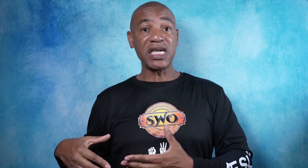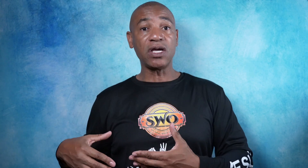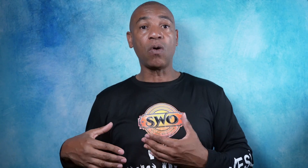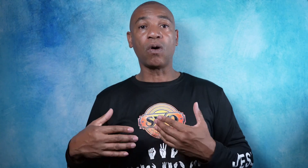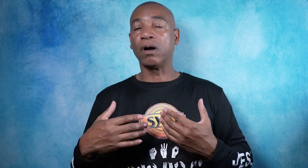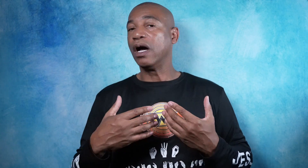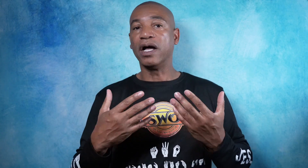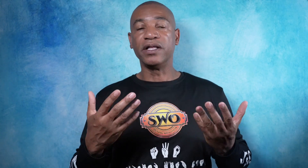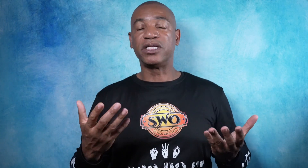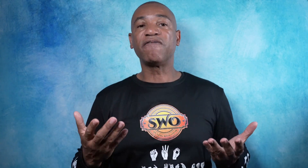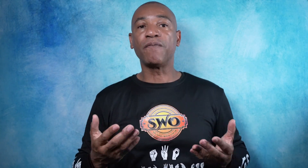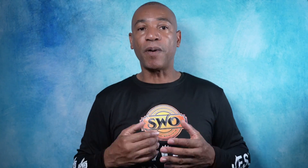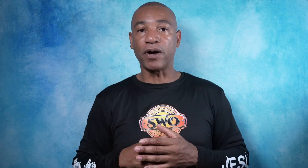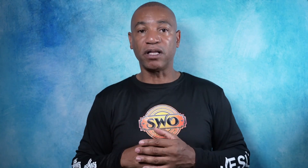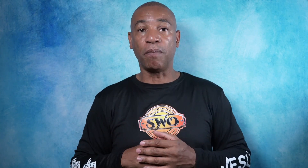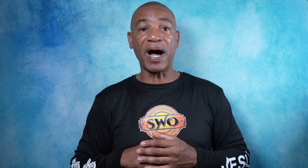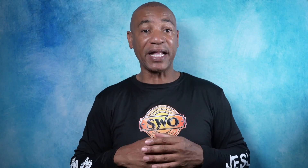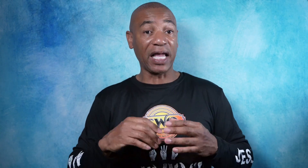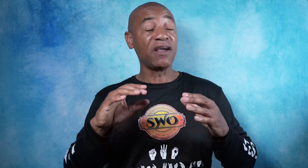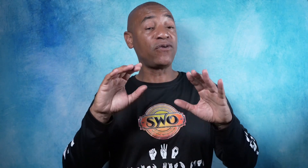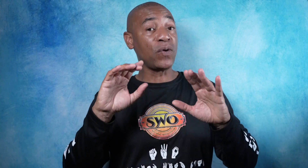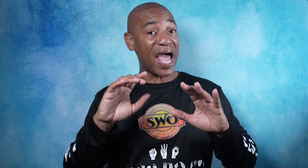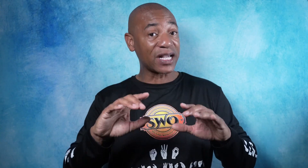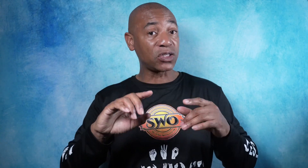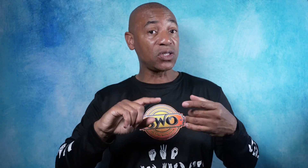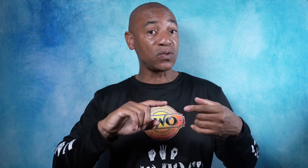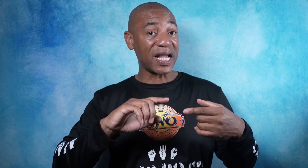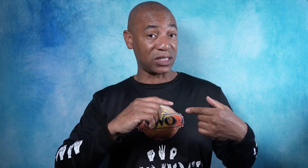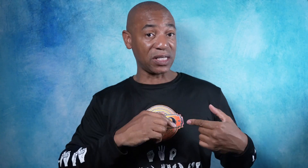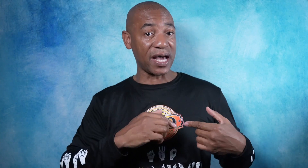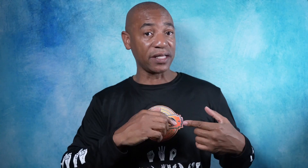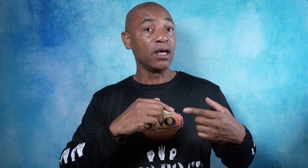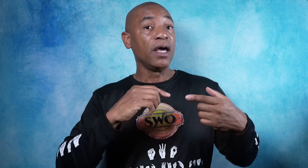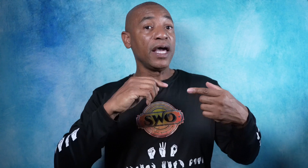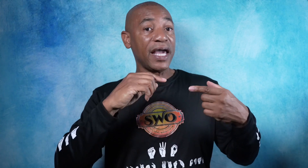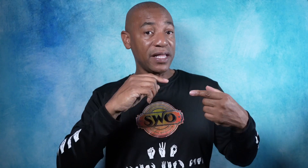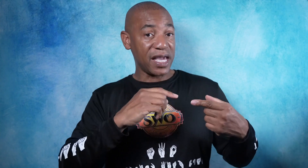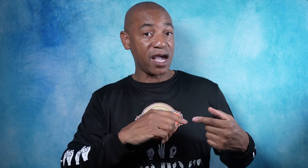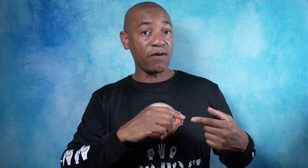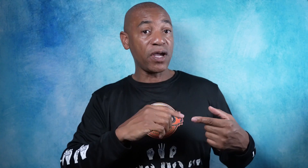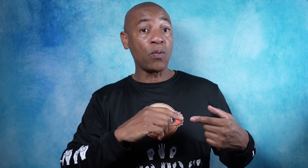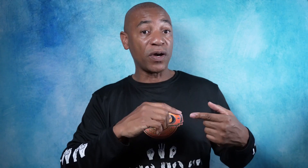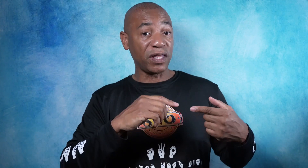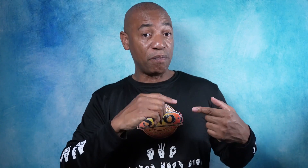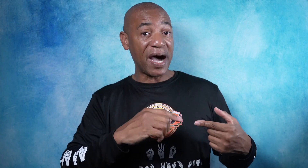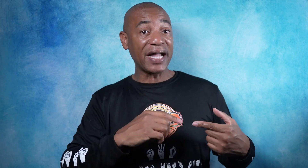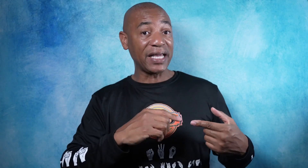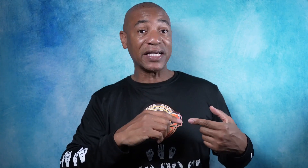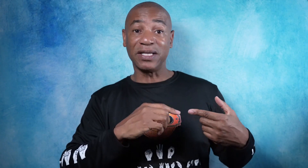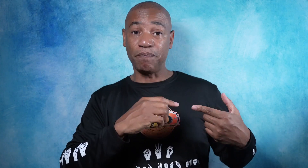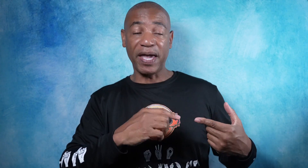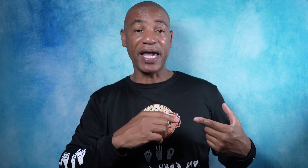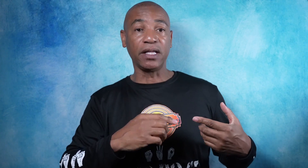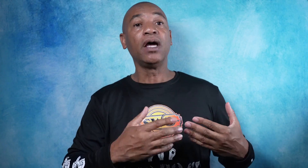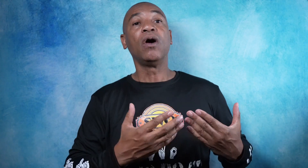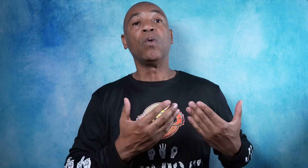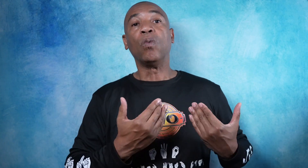knee, or a different part of the body. If you actually do that sign in the area where the body is in pain,